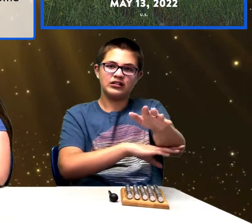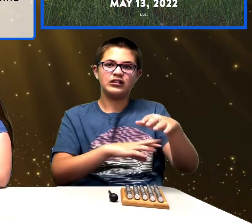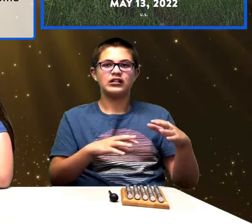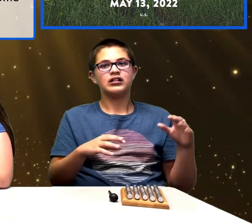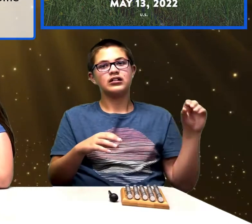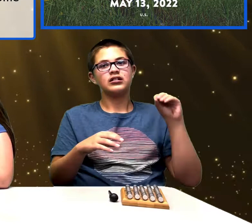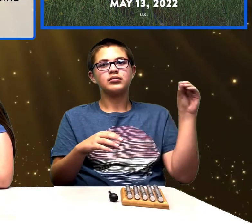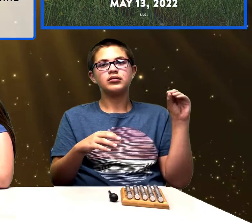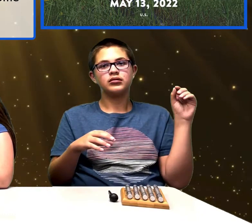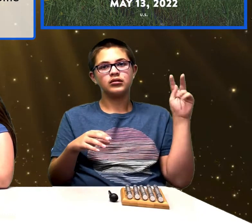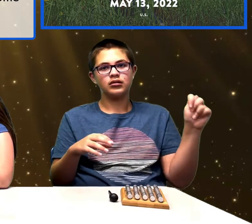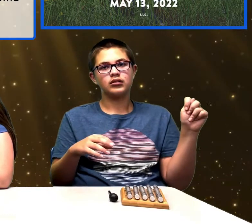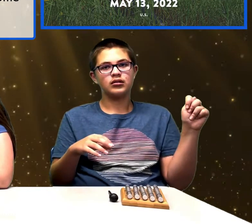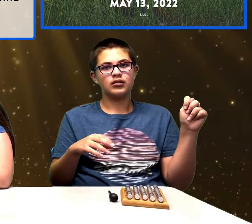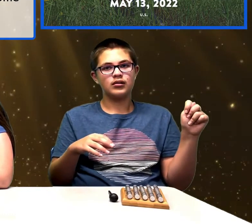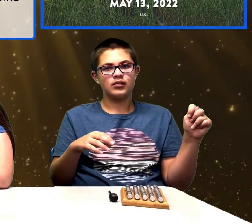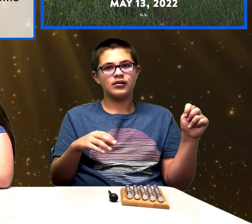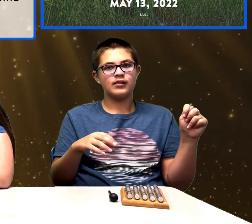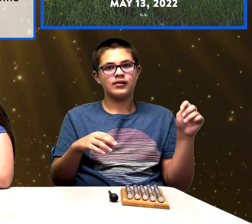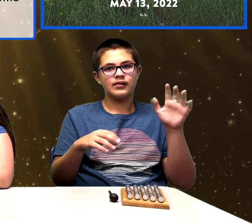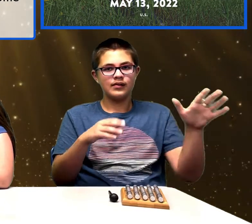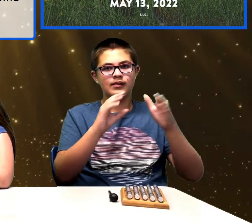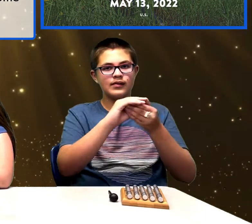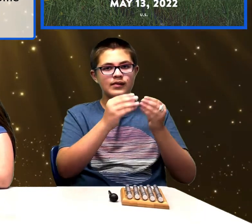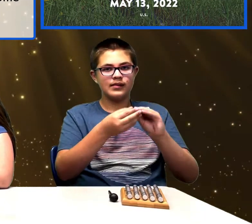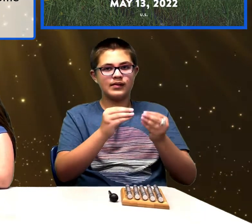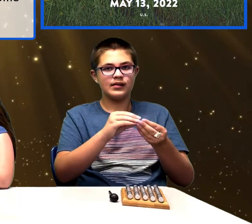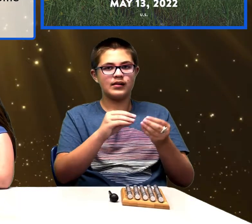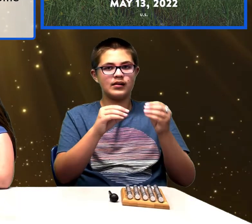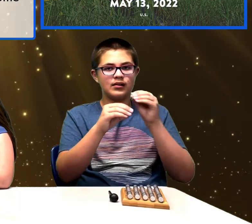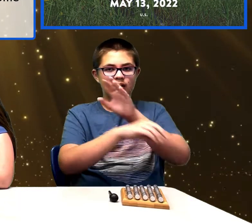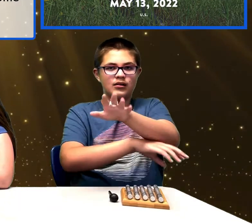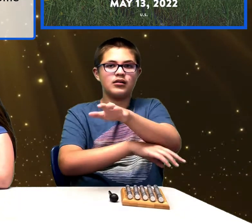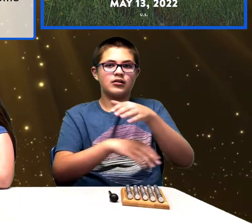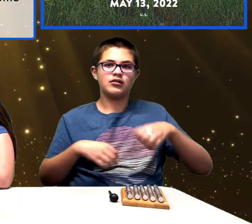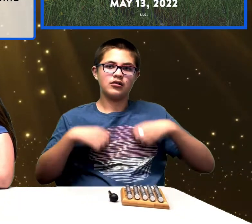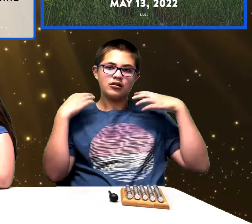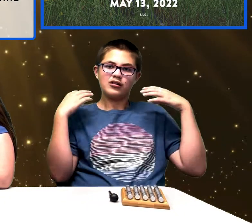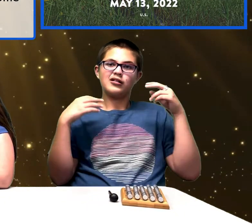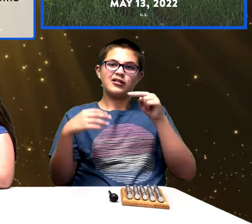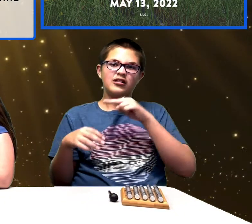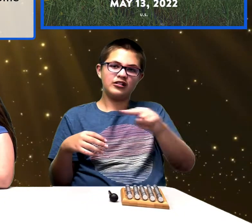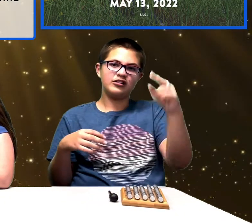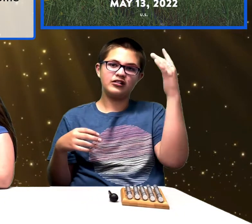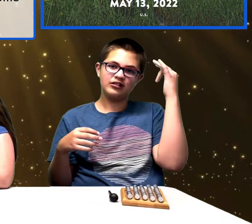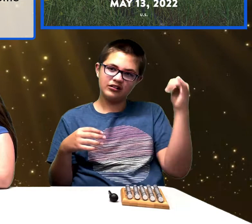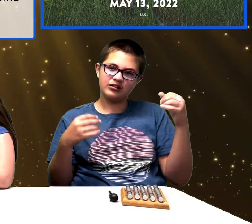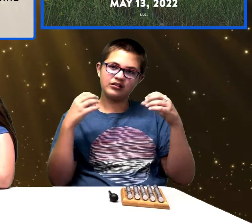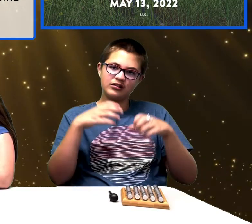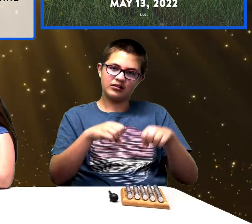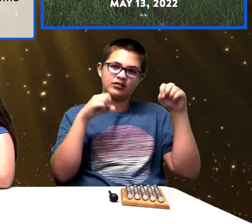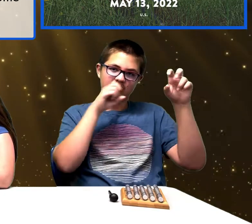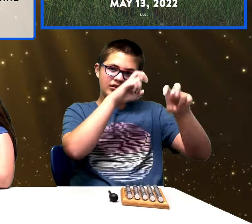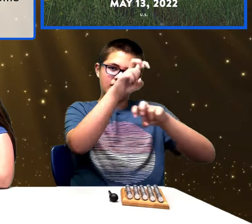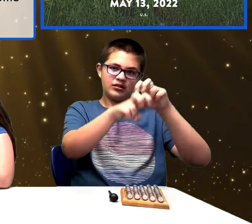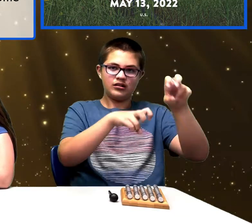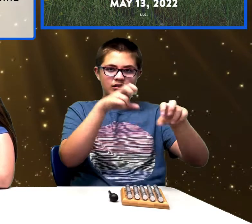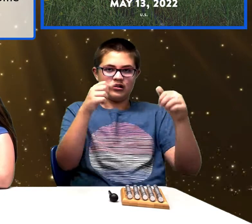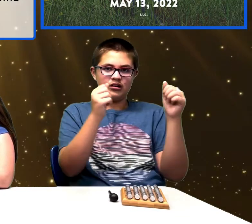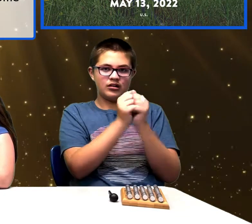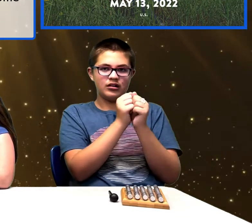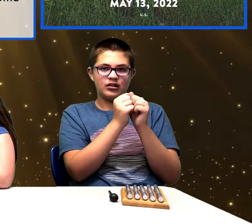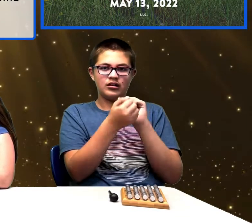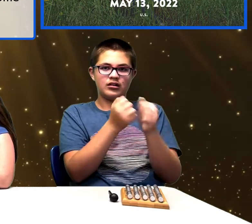story, Northern California started hosting a Calaveras Country Fair and